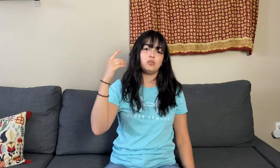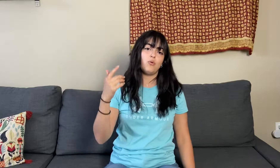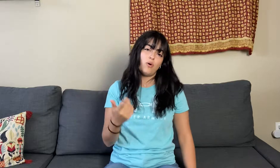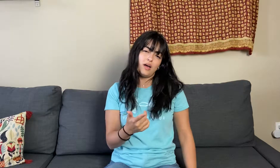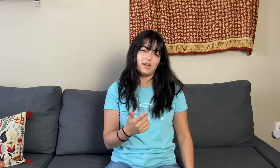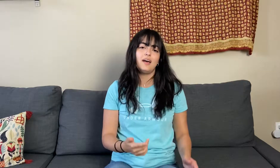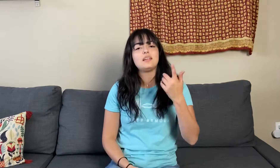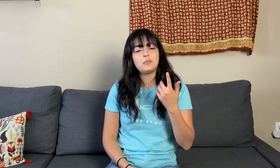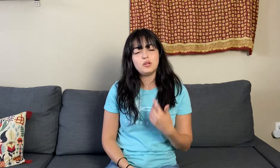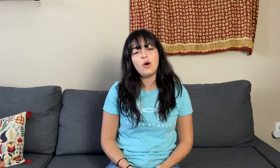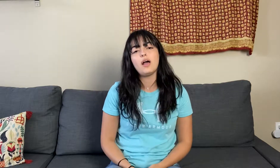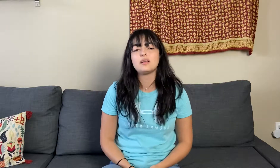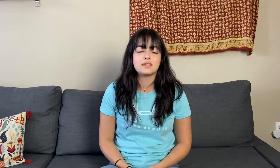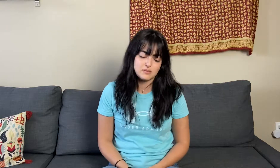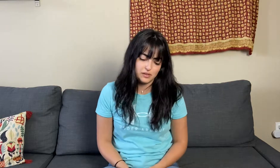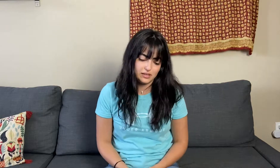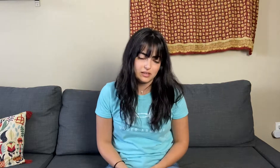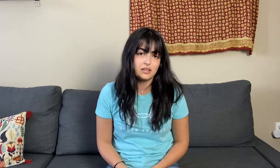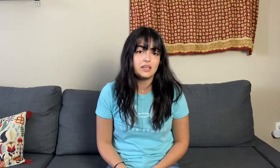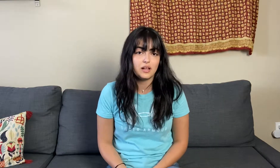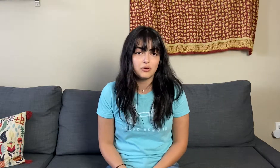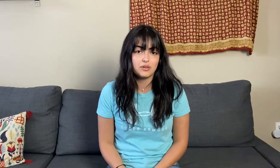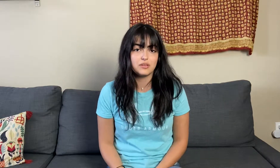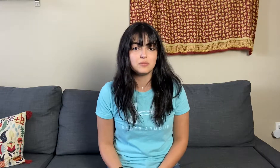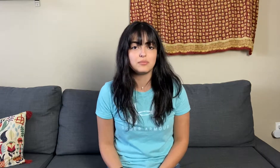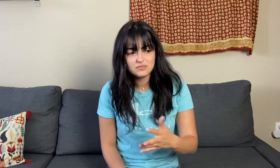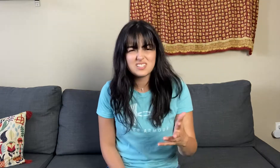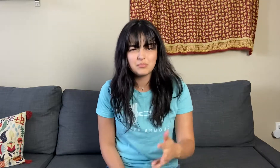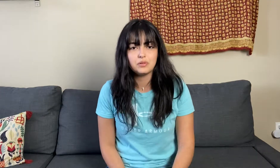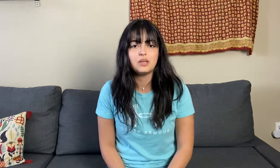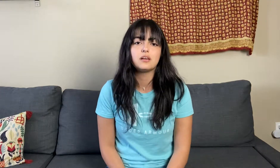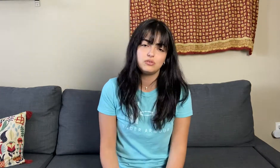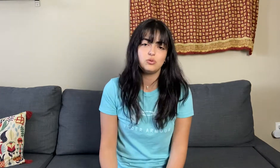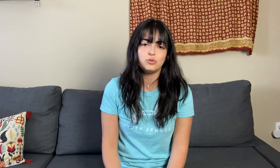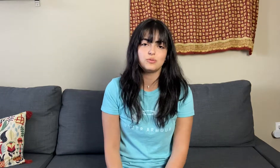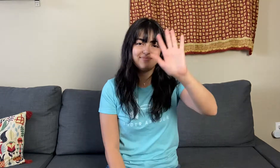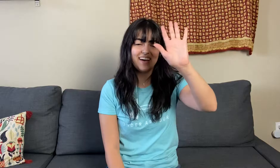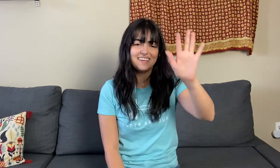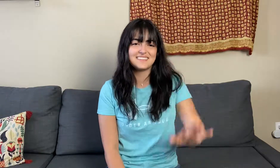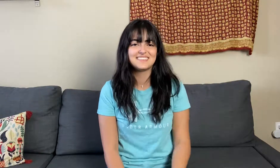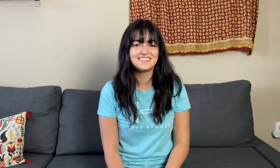why, let me know. I'll explain the algorithm simply to you. Bye!